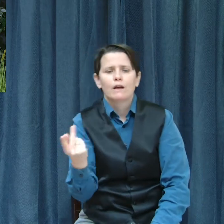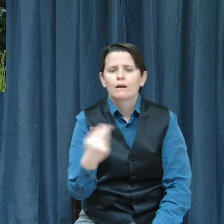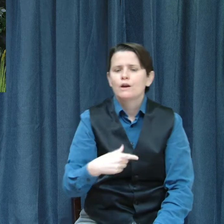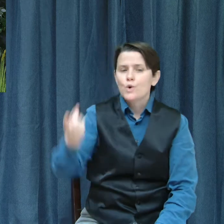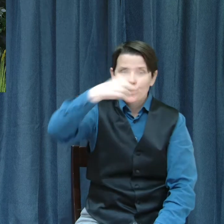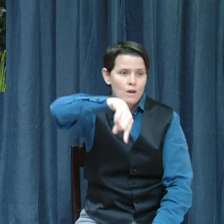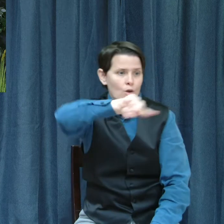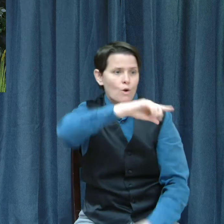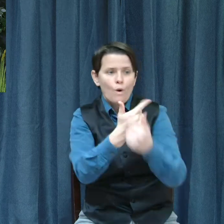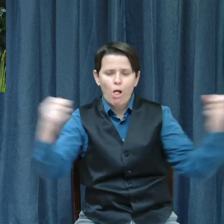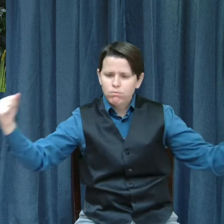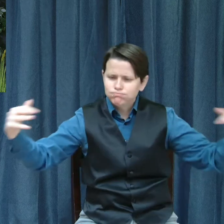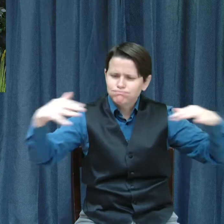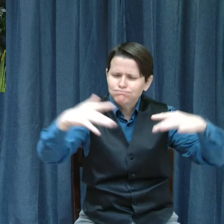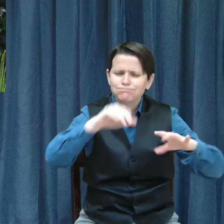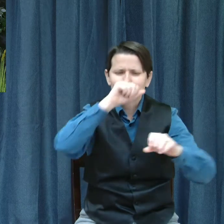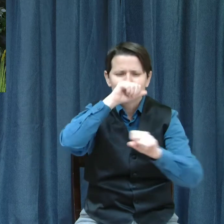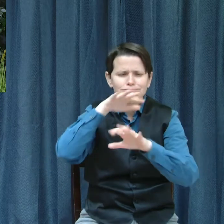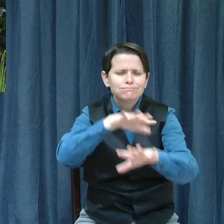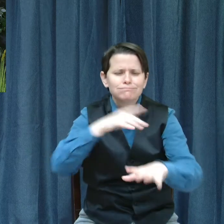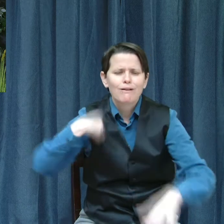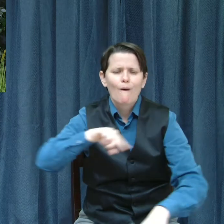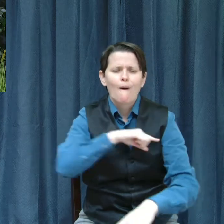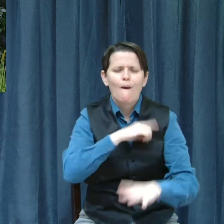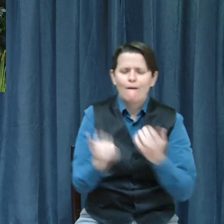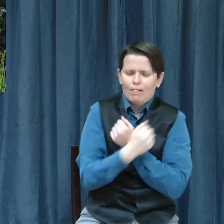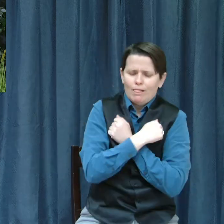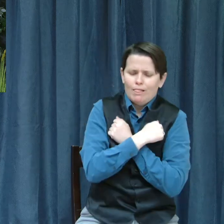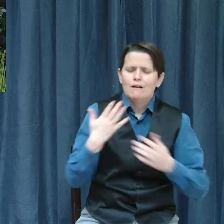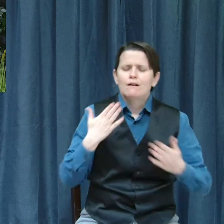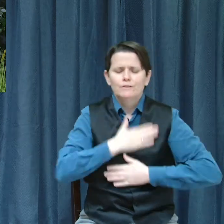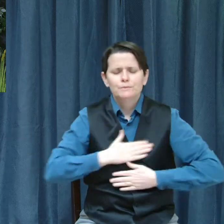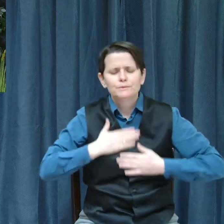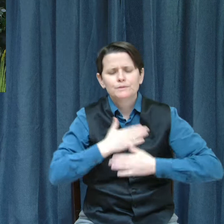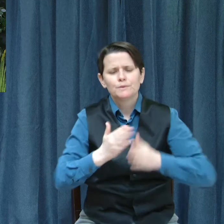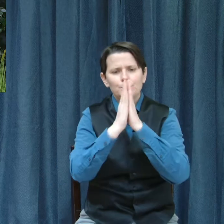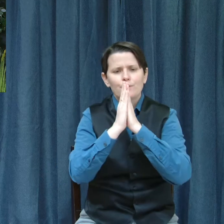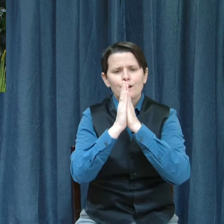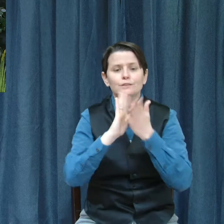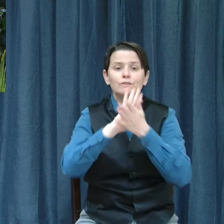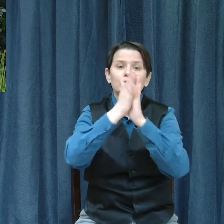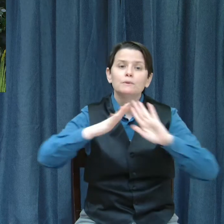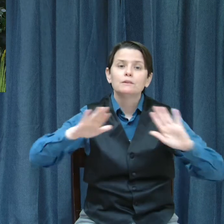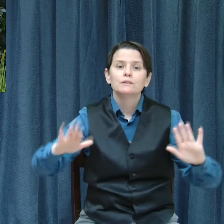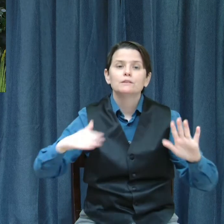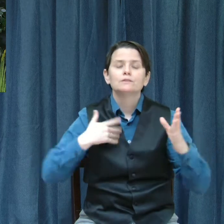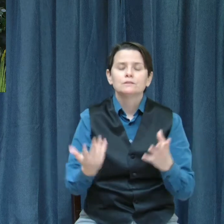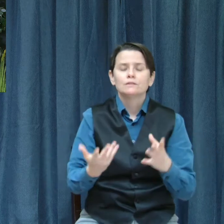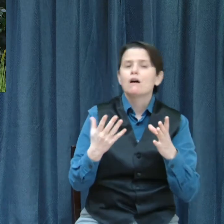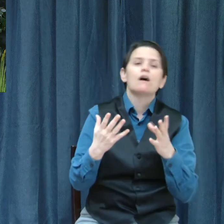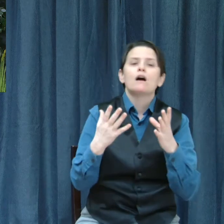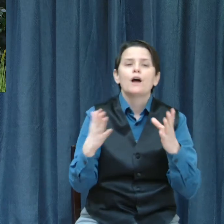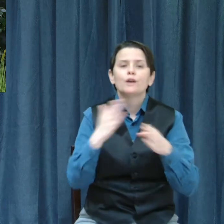appreciation, and prayers of peace and wholeness." And so I'd like to invite Roderick to play the crystal bowl.